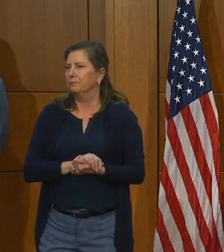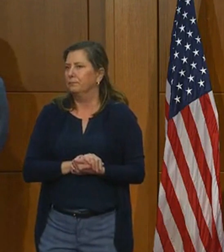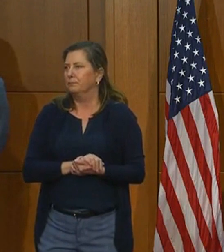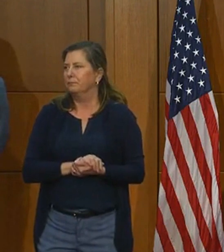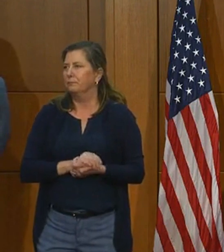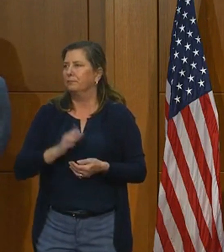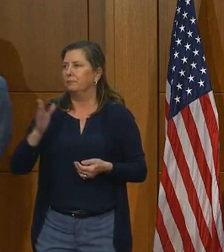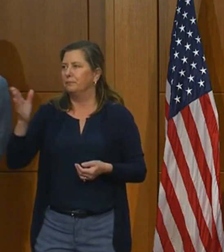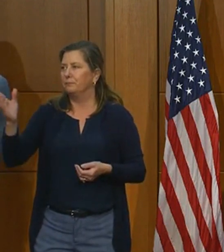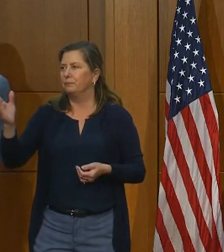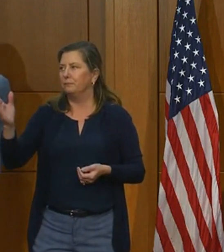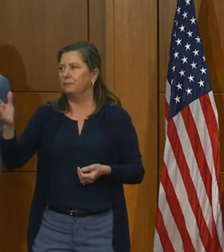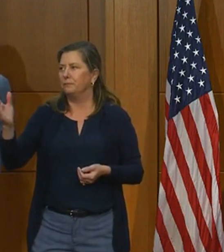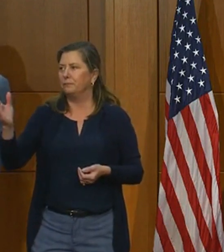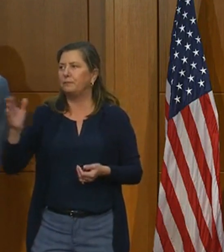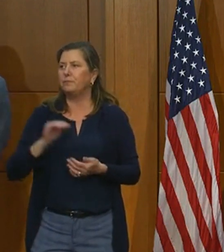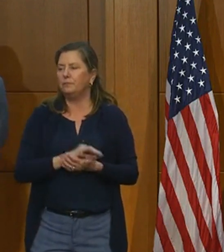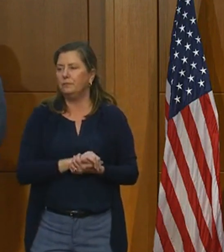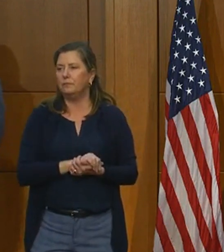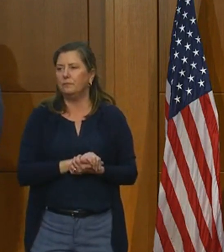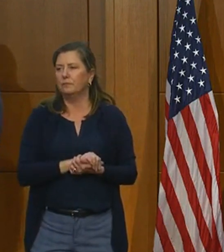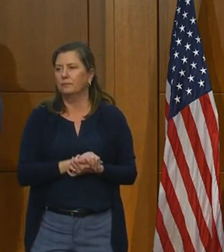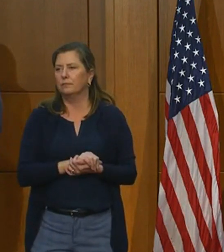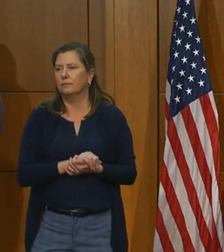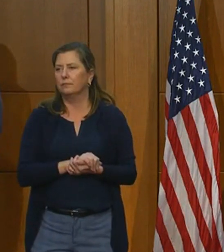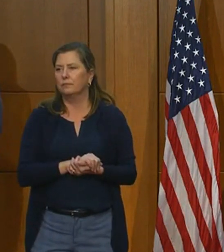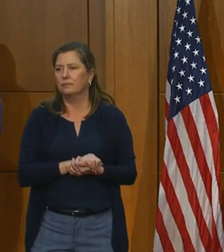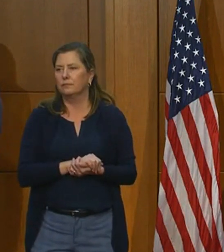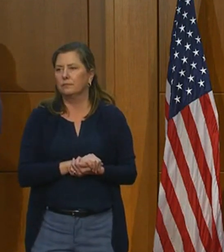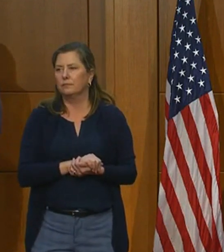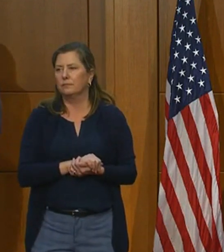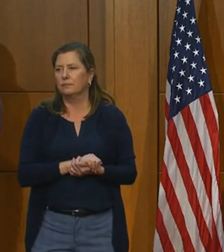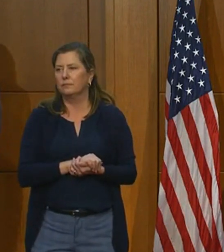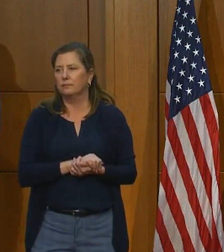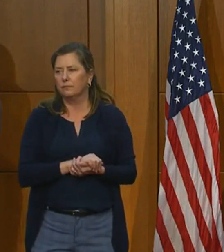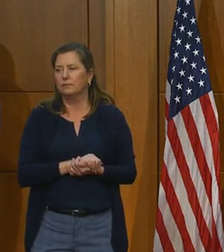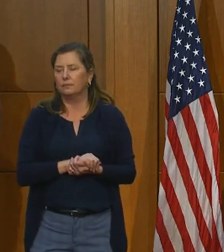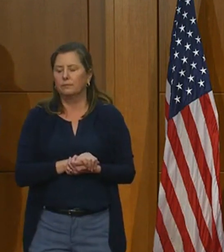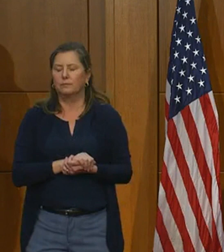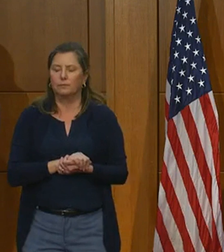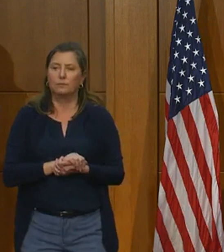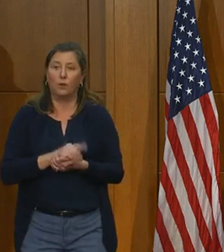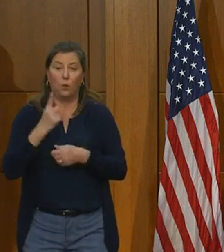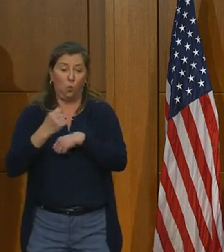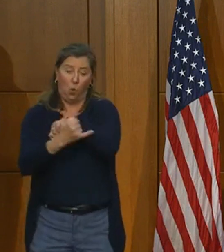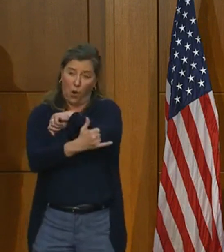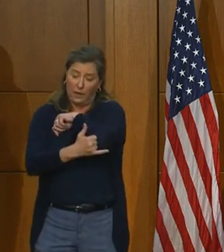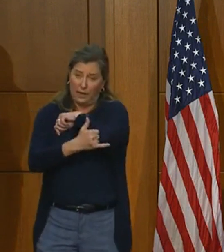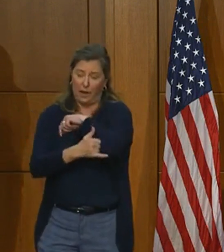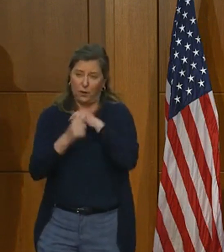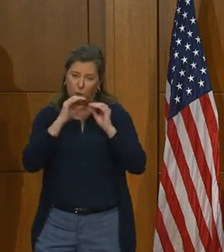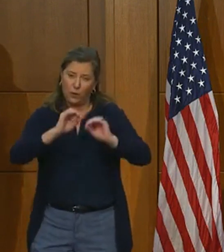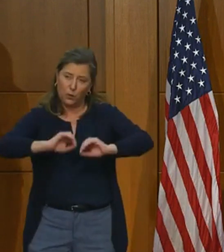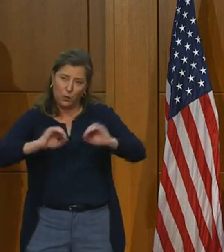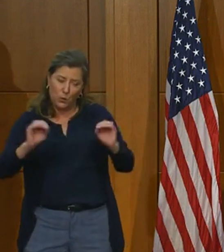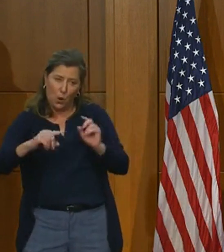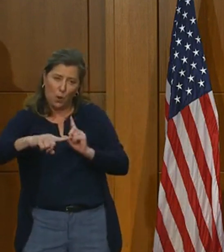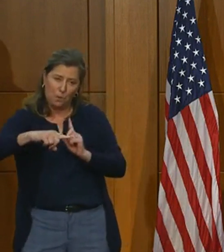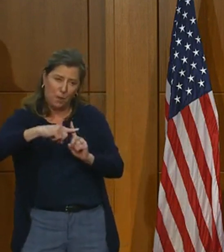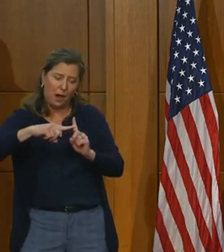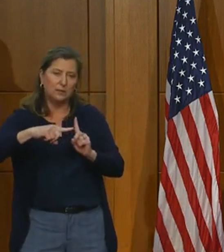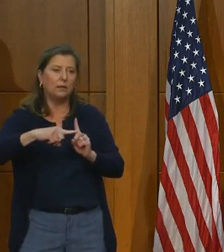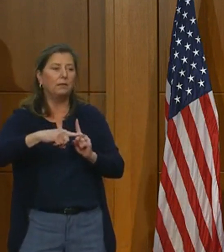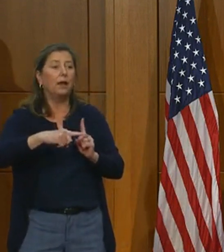Good afternoon. Governor, if a county that has 0 cases formally requested to go into